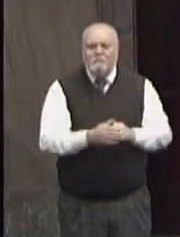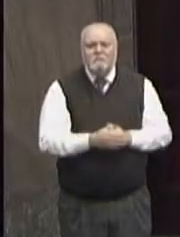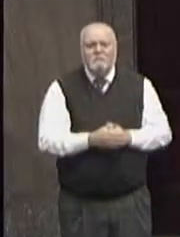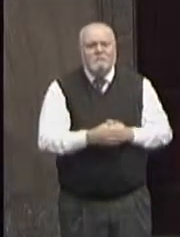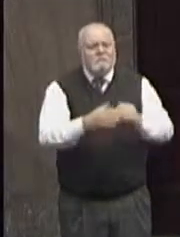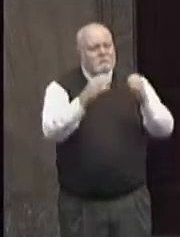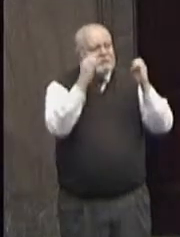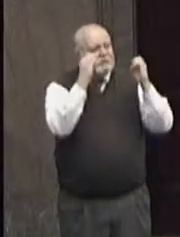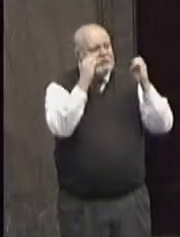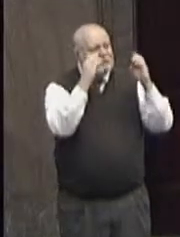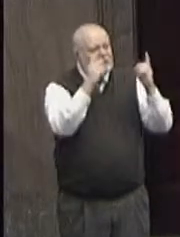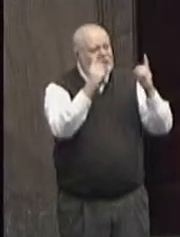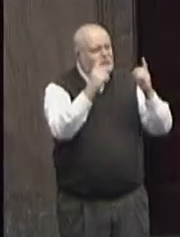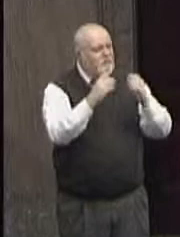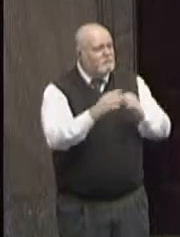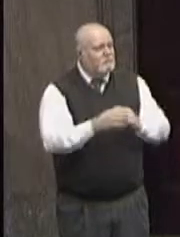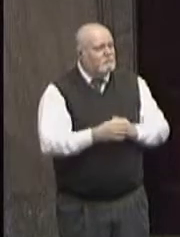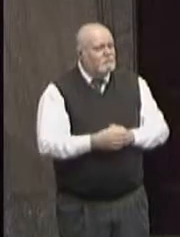education,